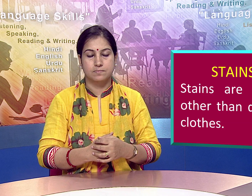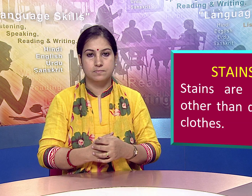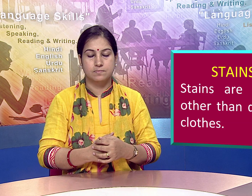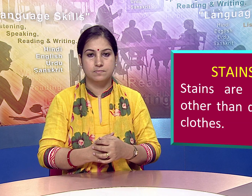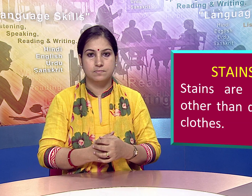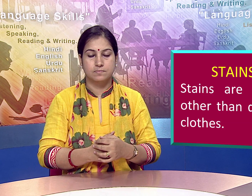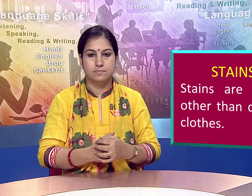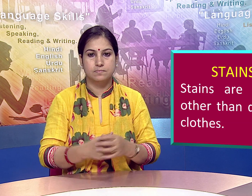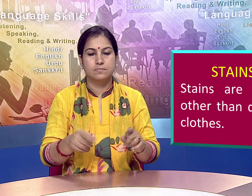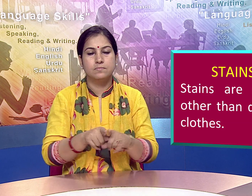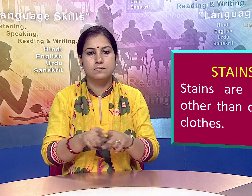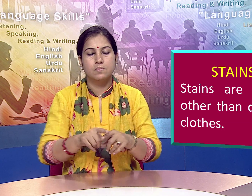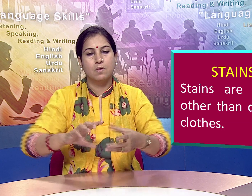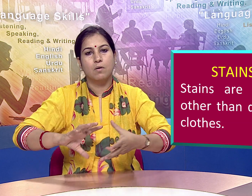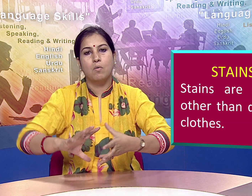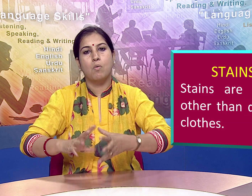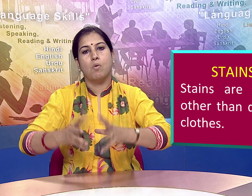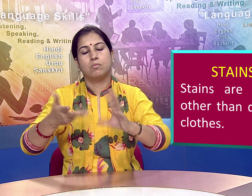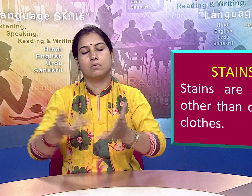caused due to contact with